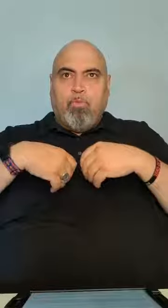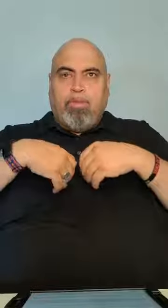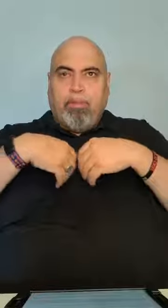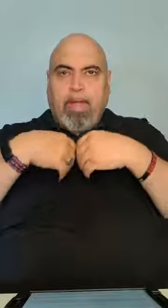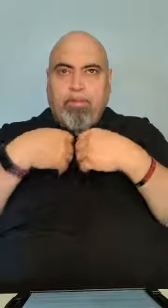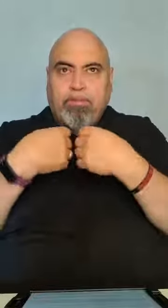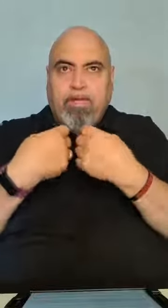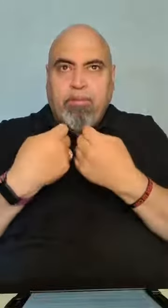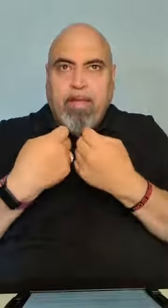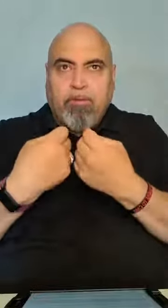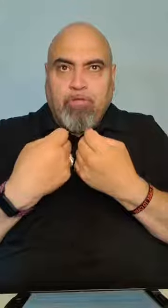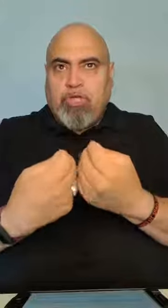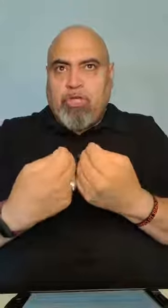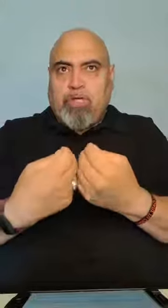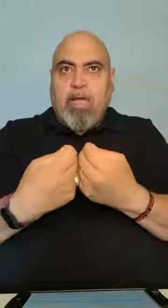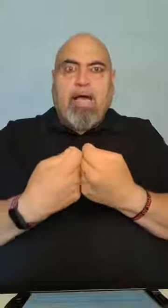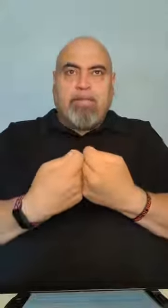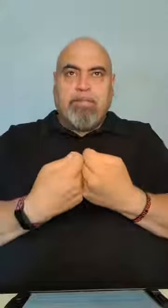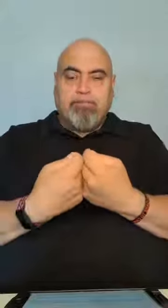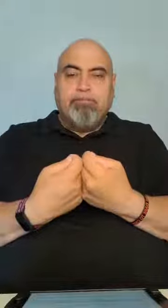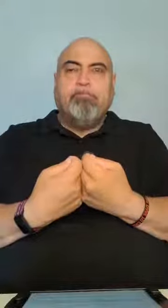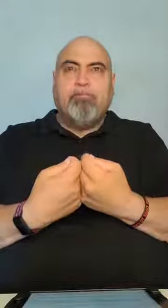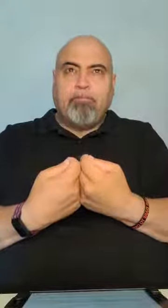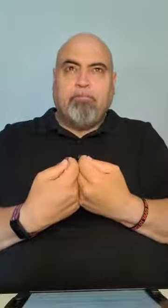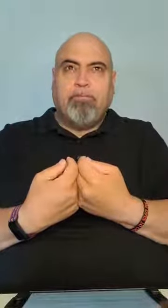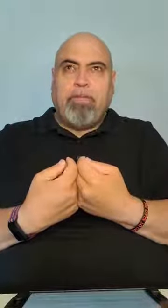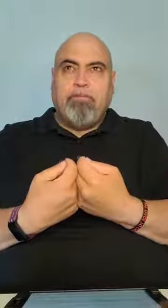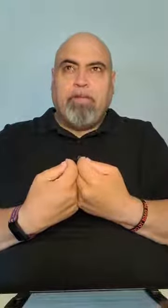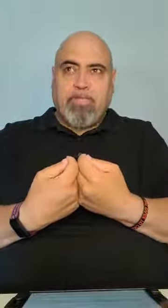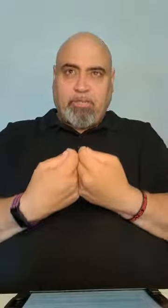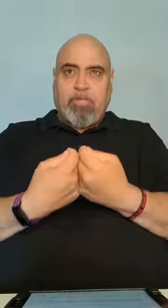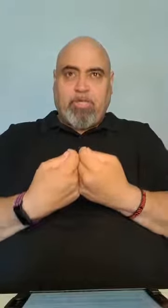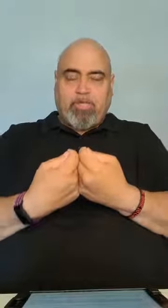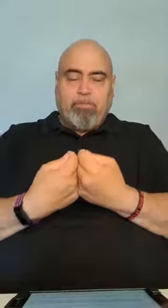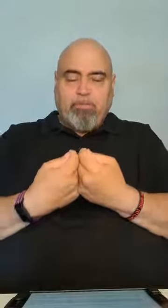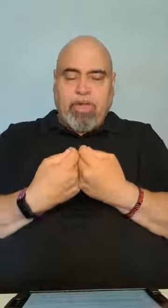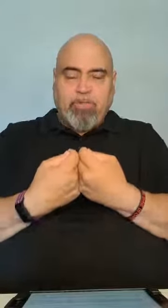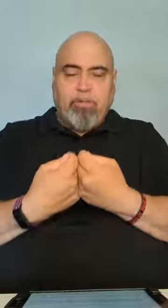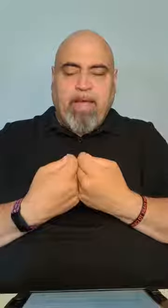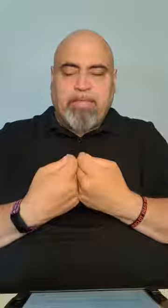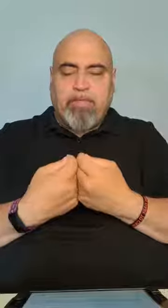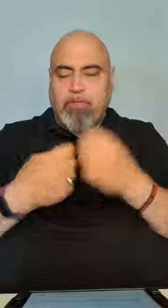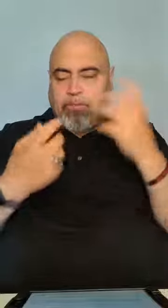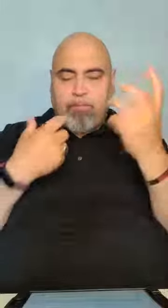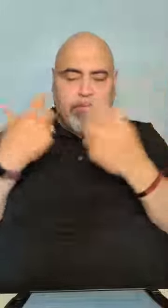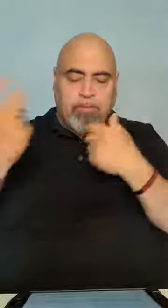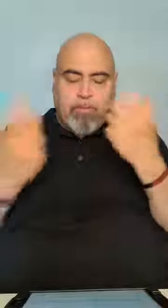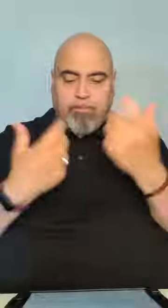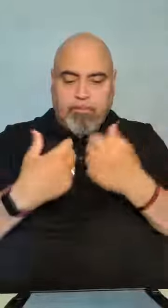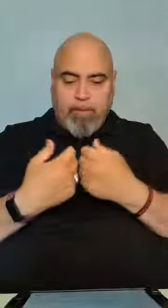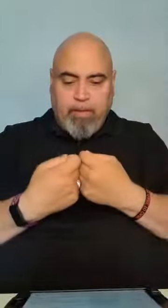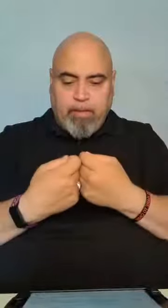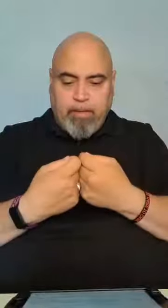When the Bible speaks about judging not, right, lest you be judged. You guys know the passage, and